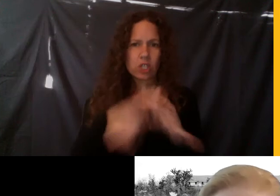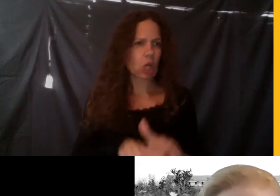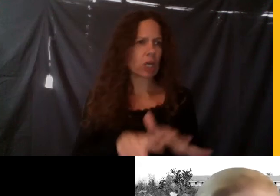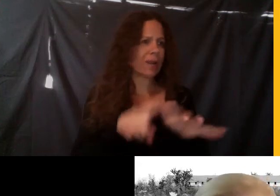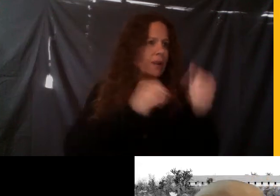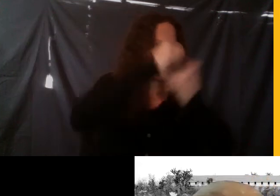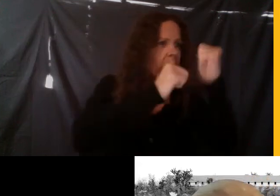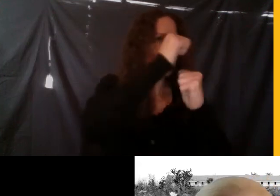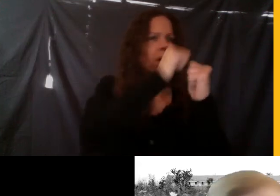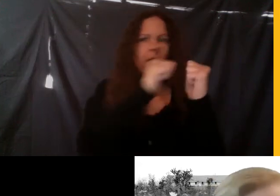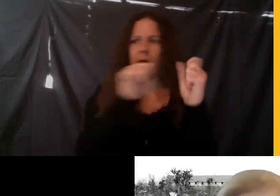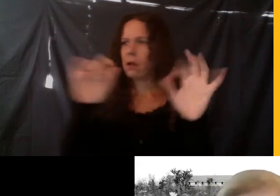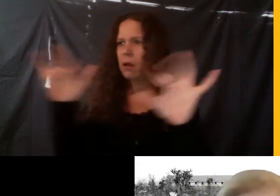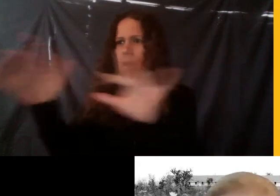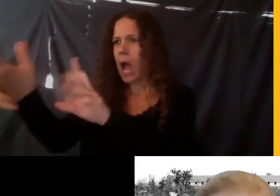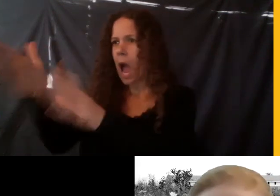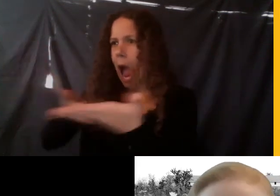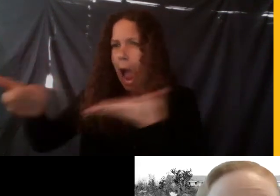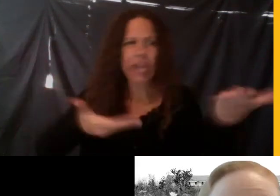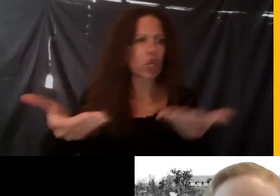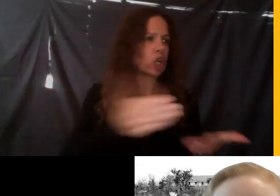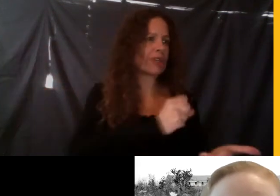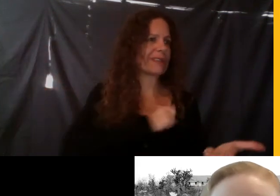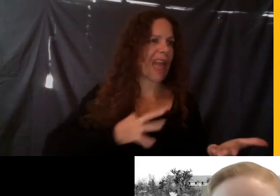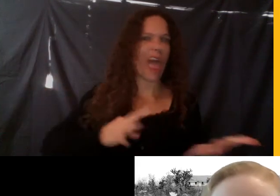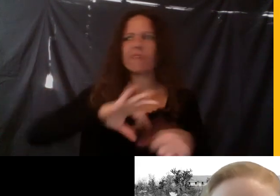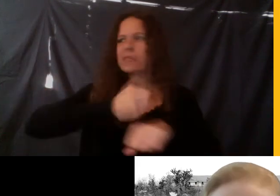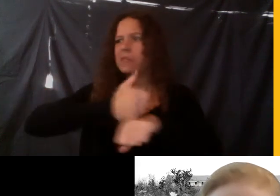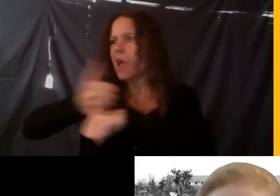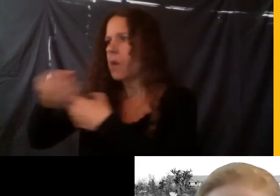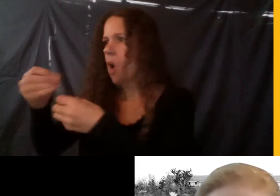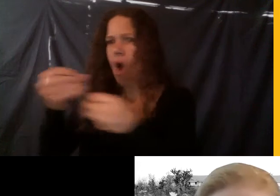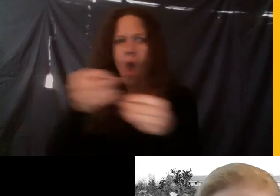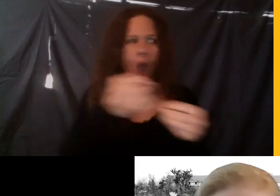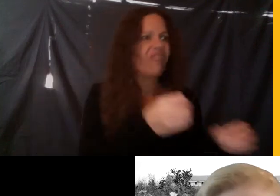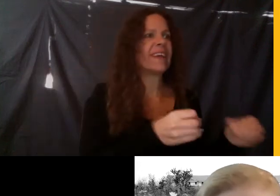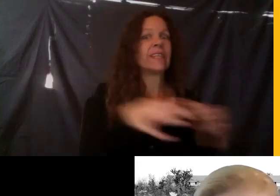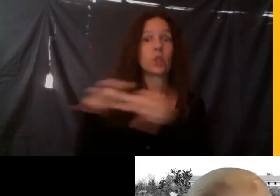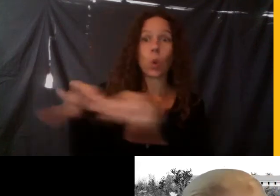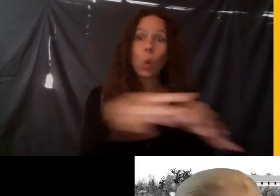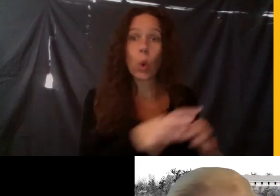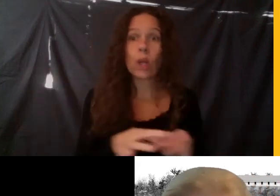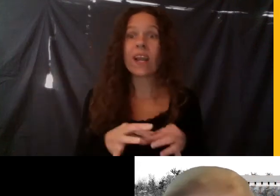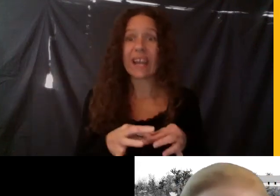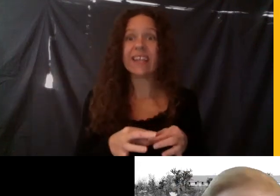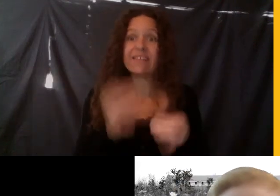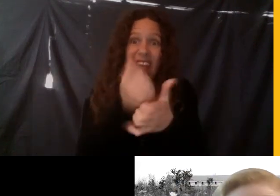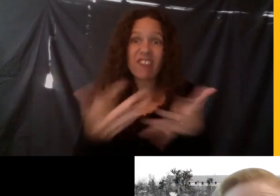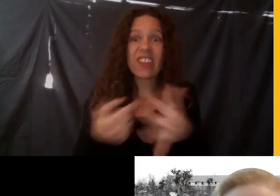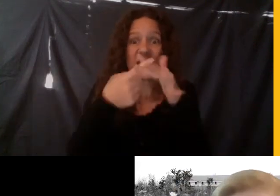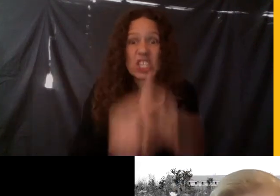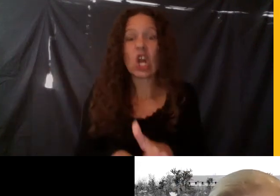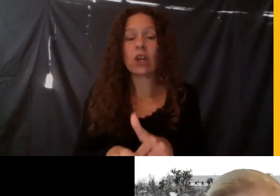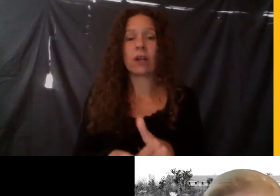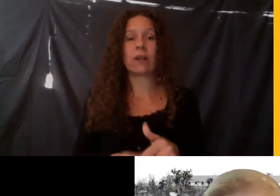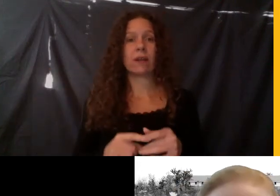in which we hired staff, set up offices, and began the coordinating and planning with many of you who are on this call today. We rolled from there